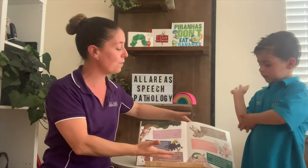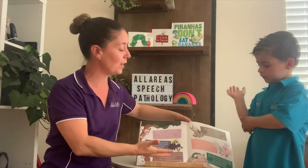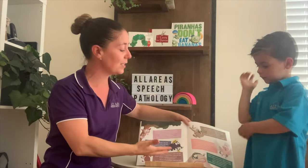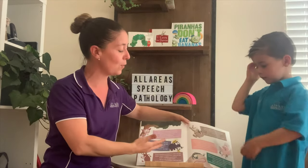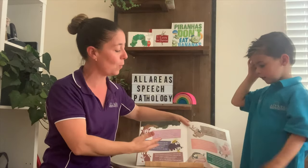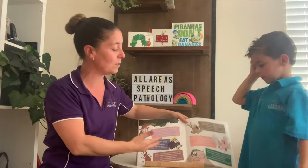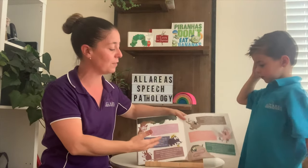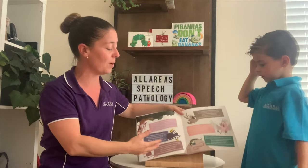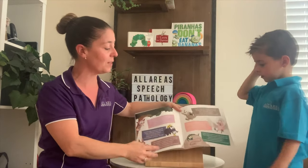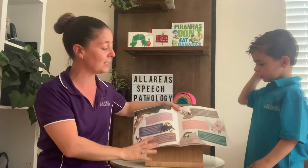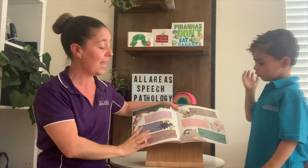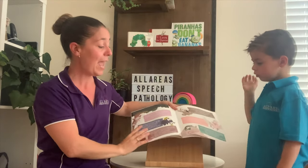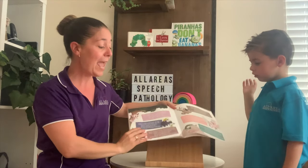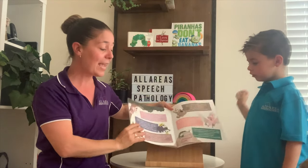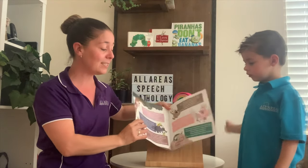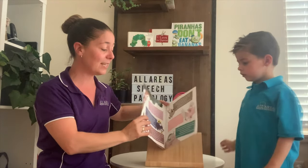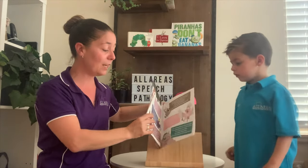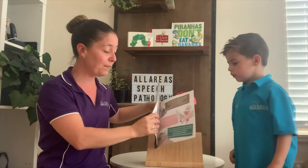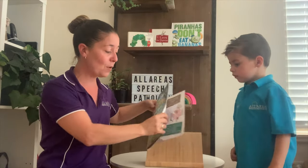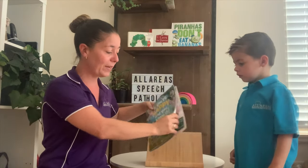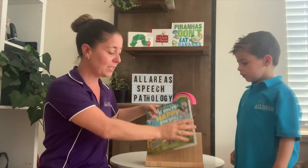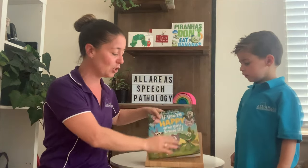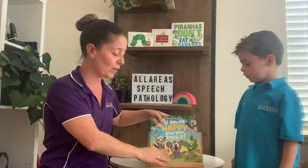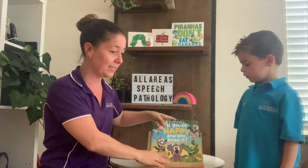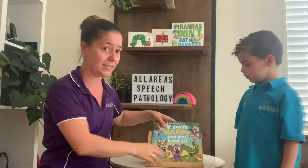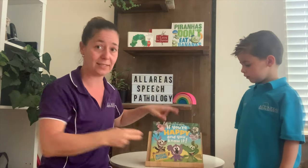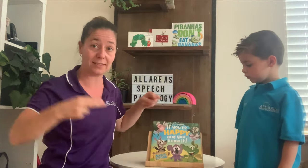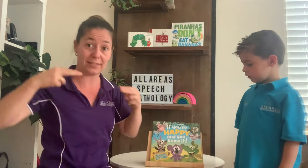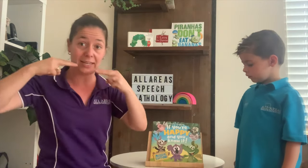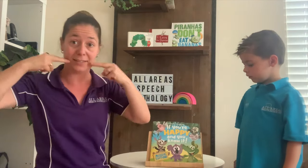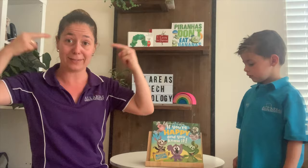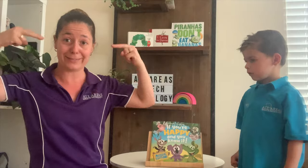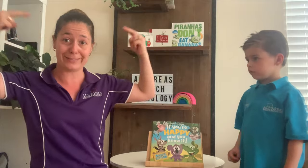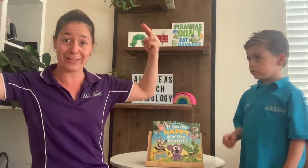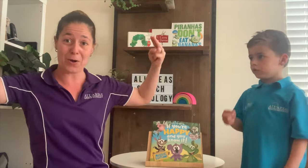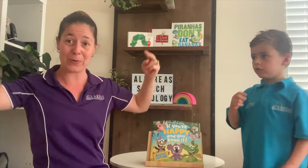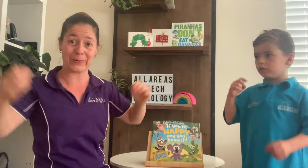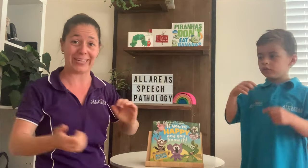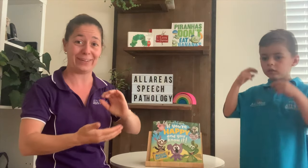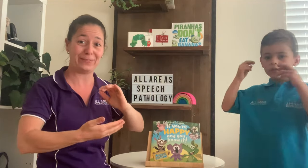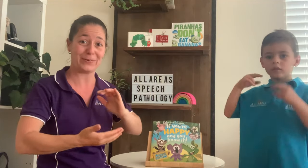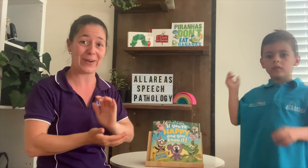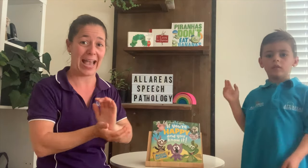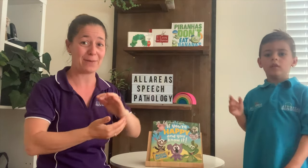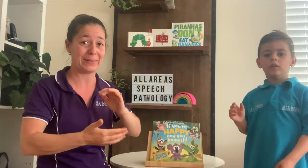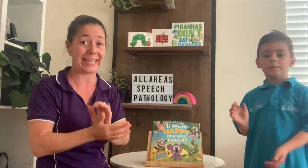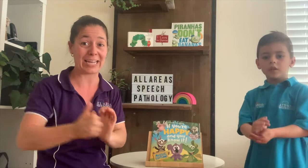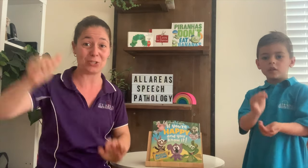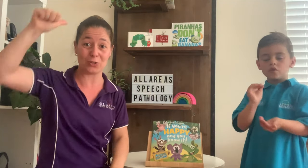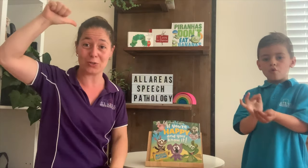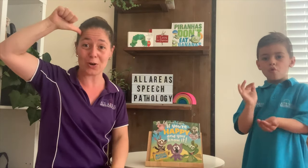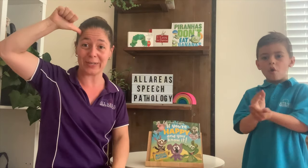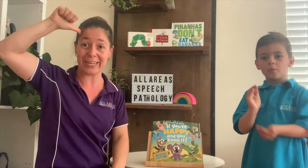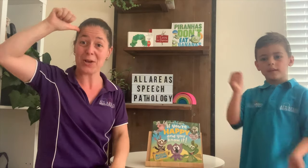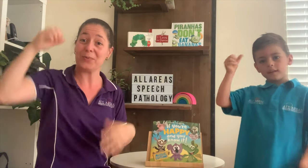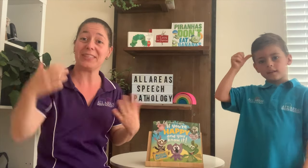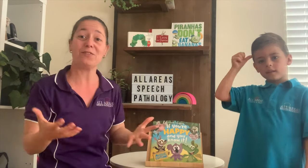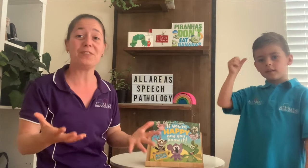verse for all of those. And if you're interested in singing the song, if you're happy and you know it, with the